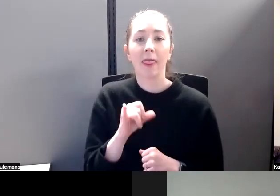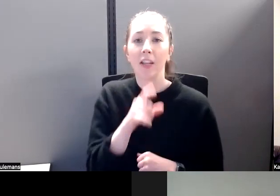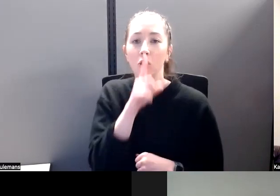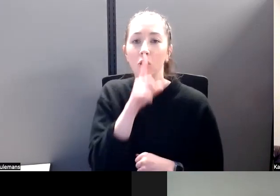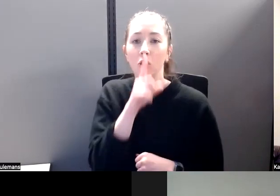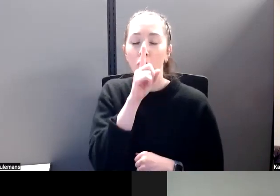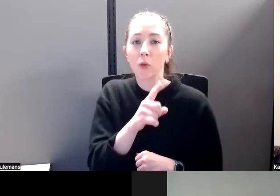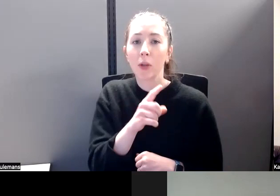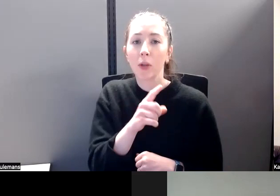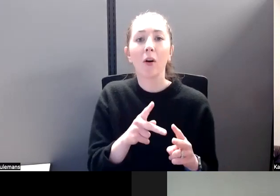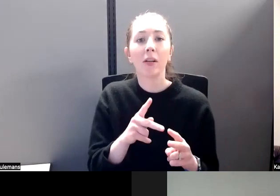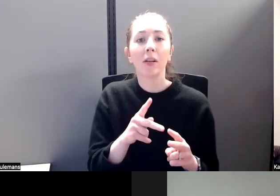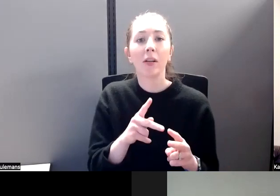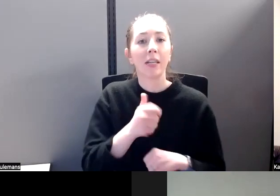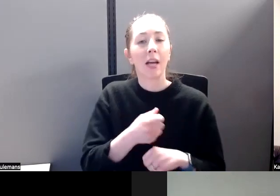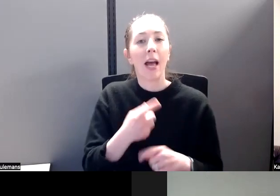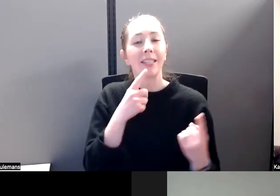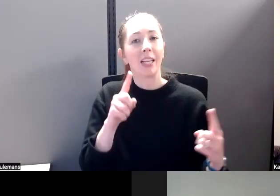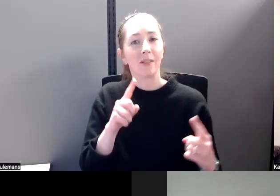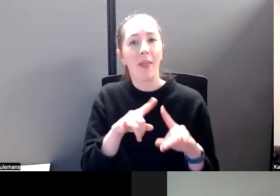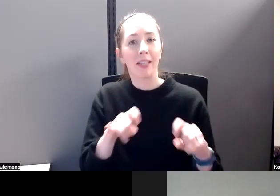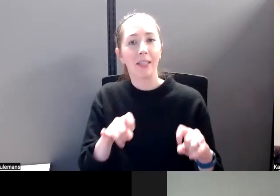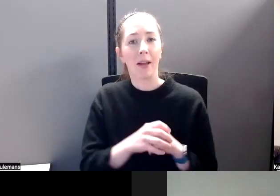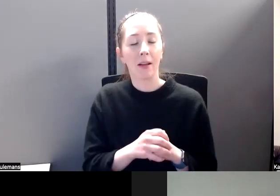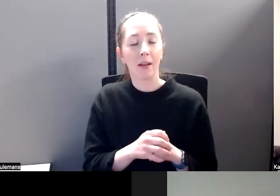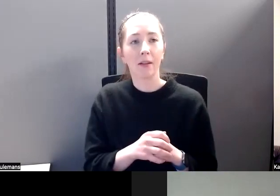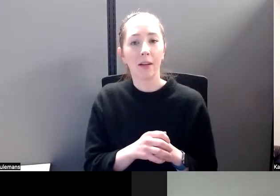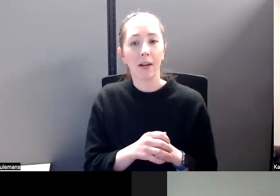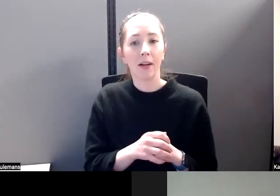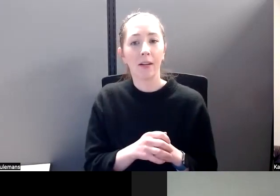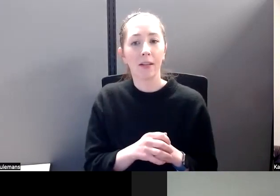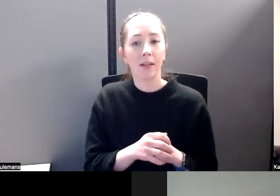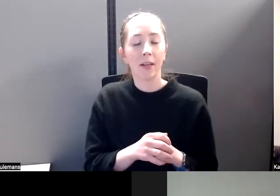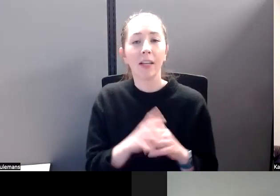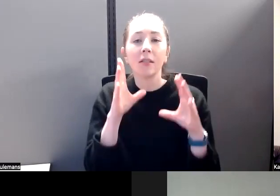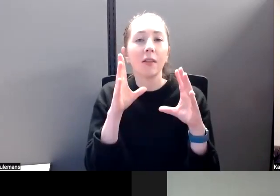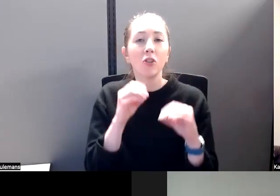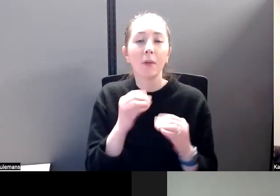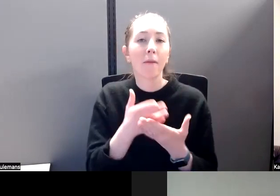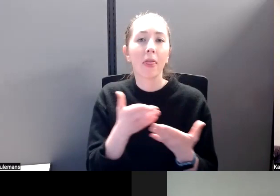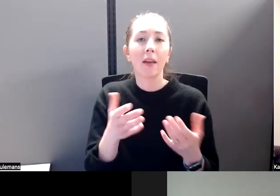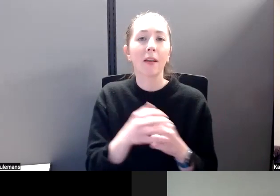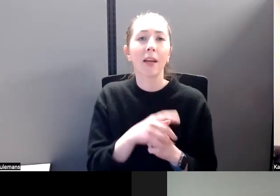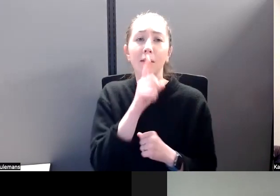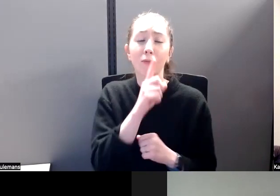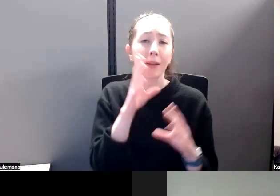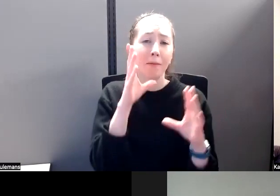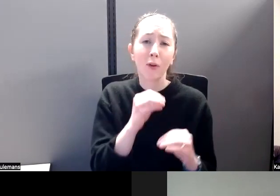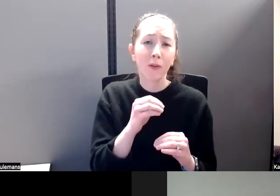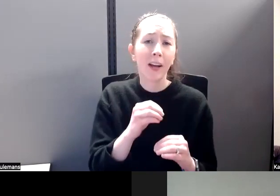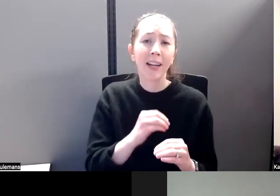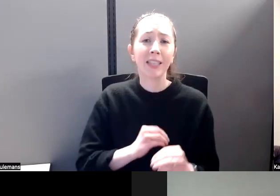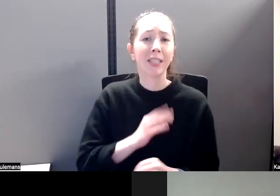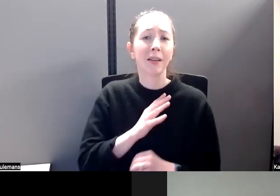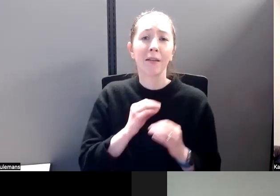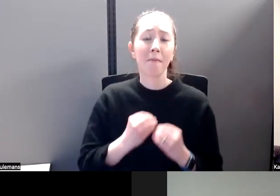there's people out there putting themselves out and being successful at it. It is such a beautiful thing. Like, it really is inspiring